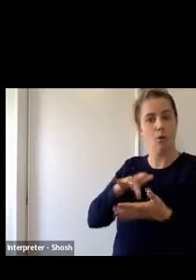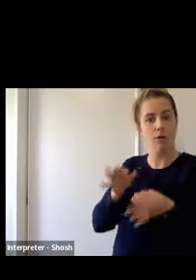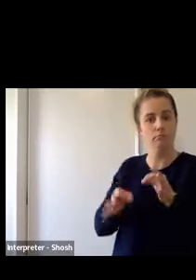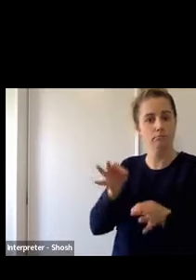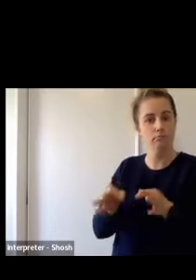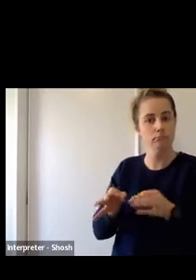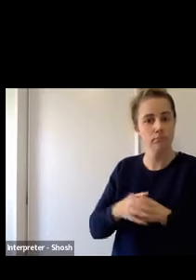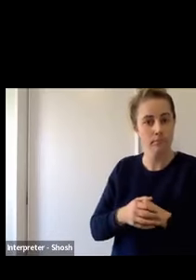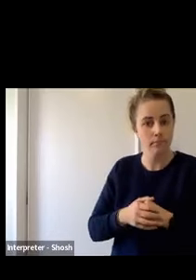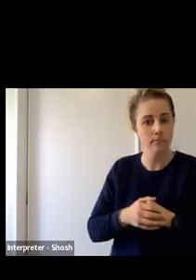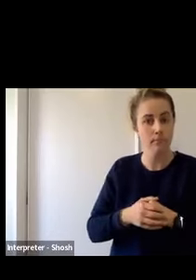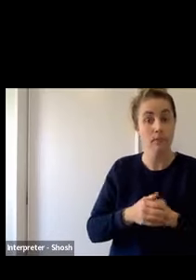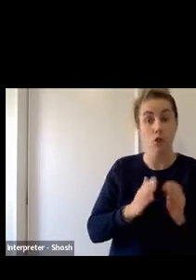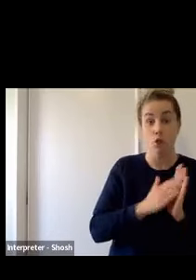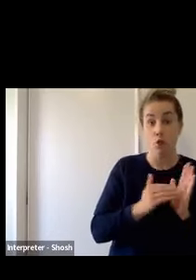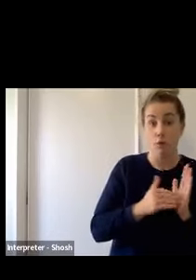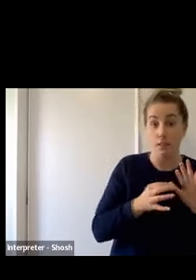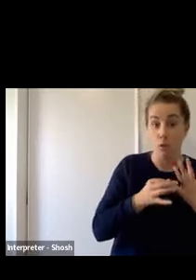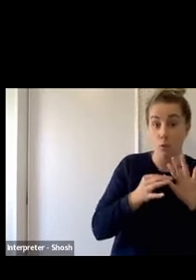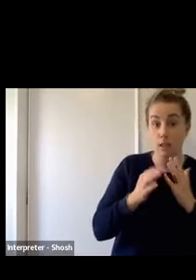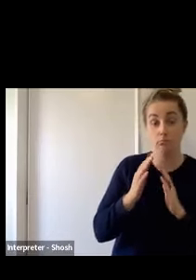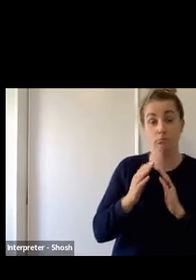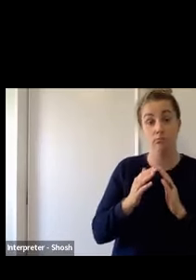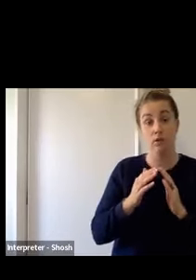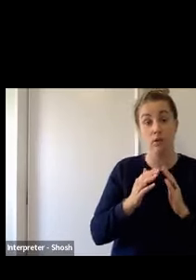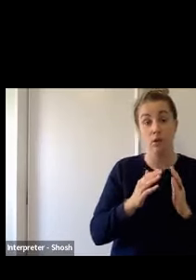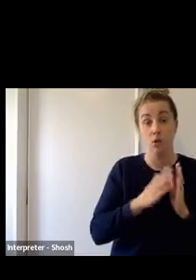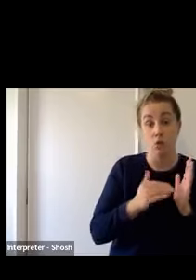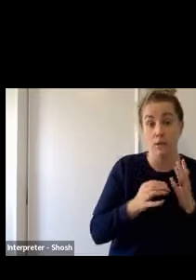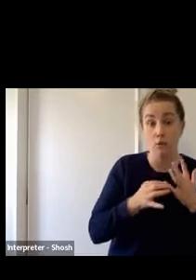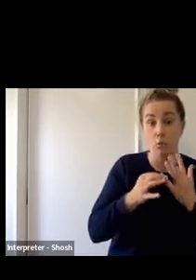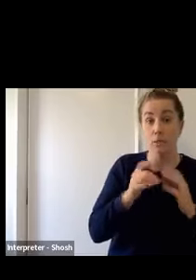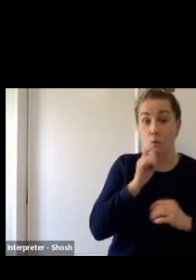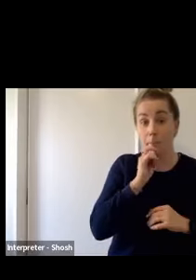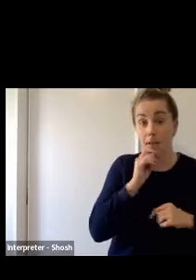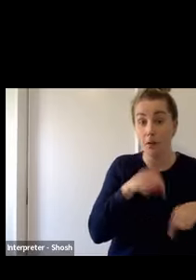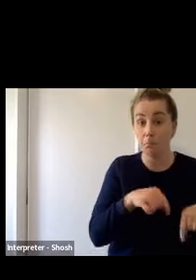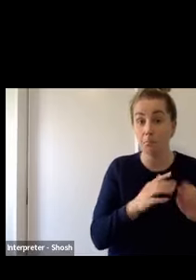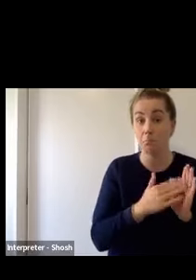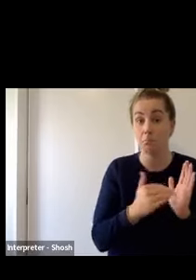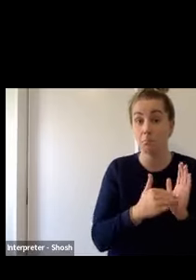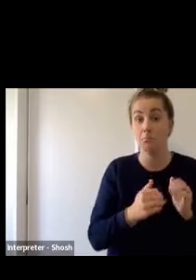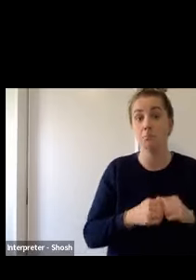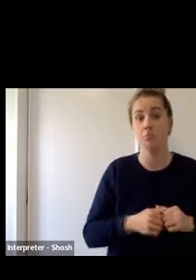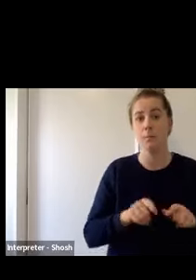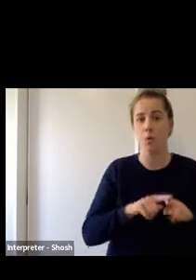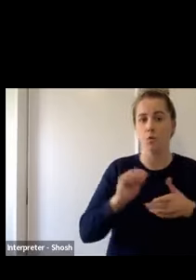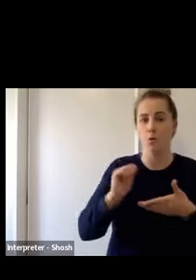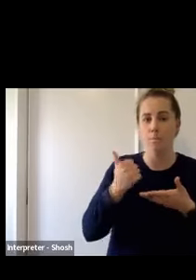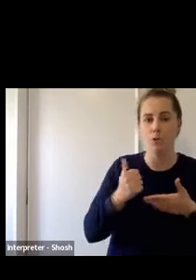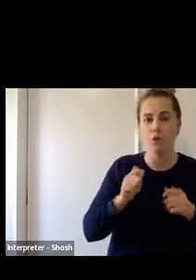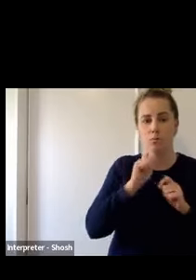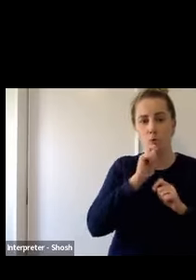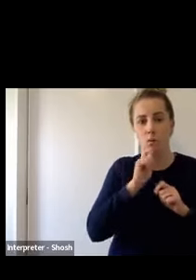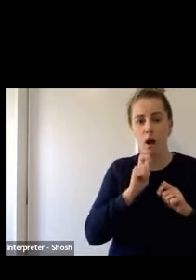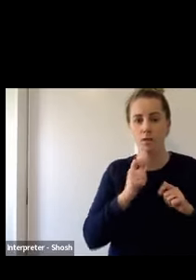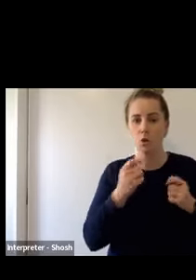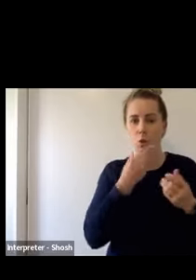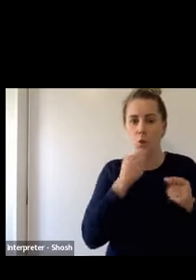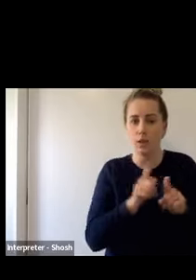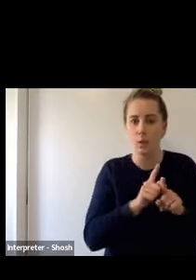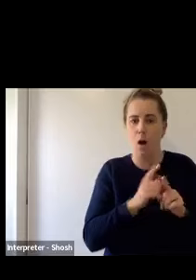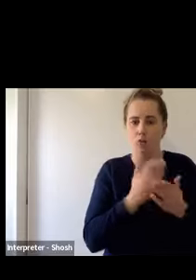model, unique to New Zealand, unique to the New Zealand media environment, and unique to the budgets that the broadcasters work on. And it really does